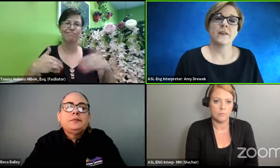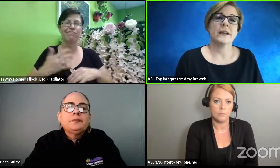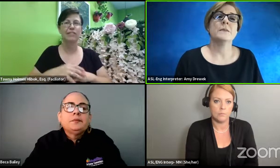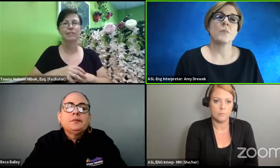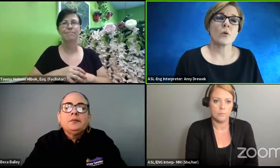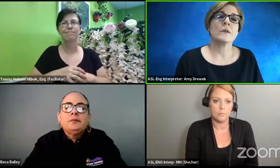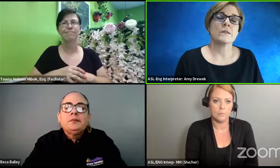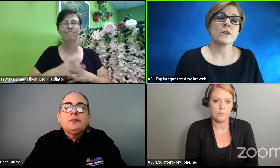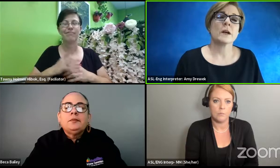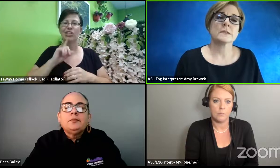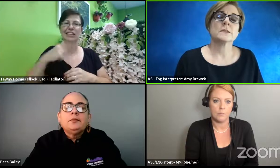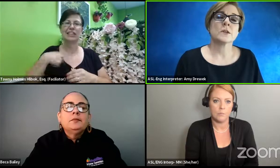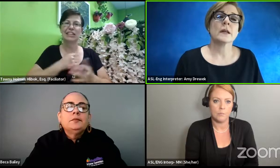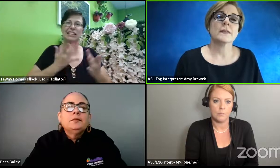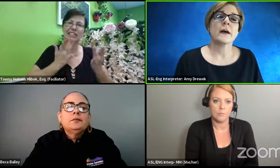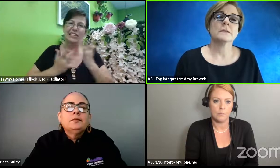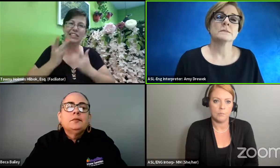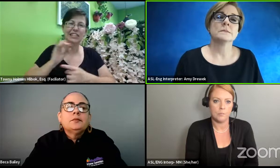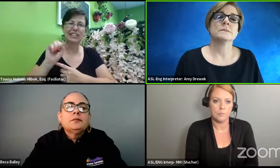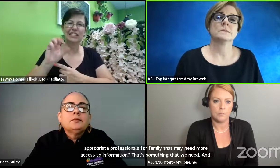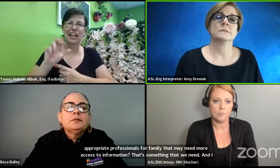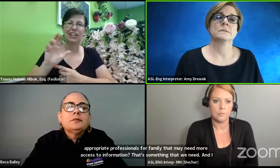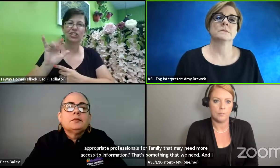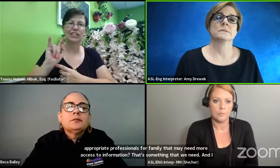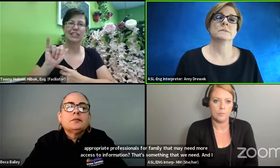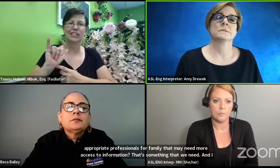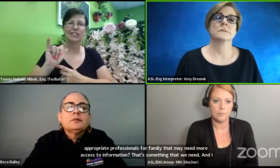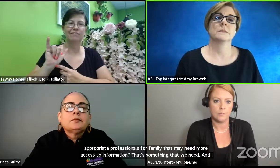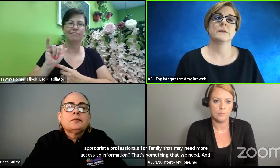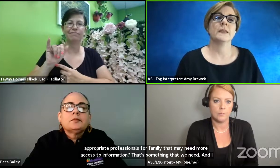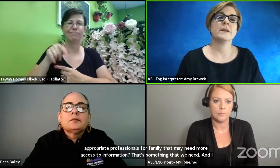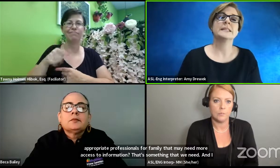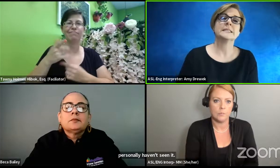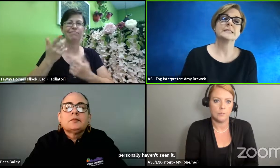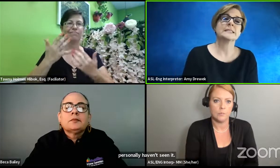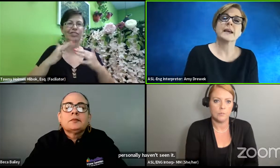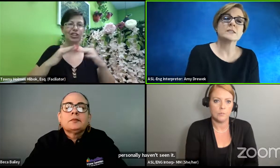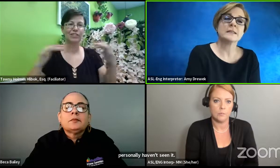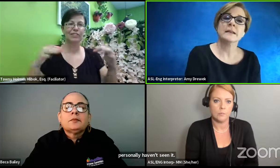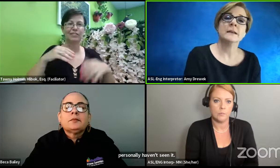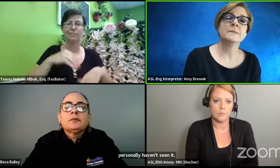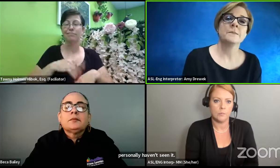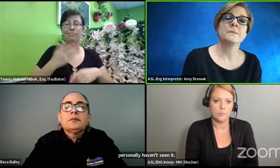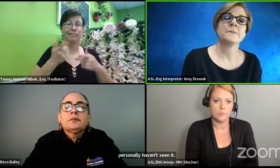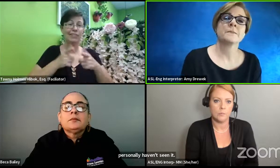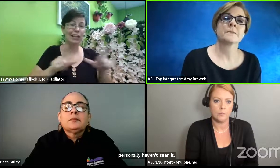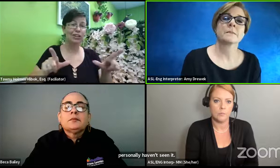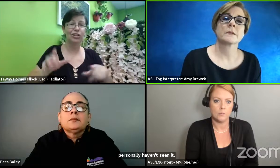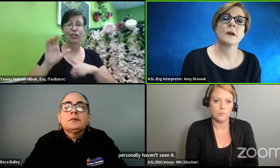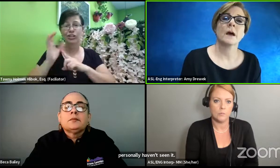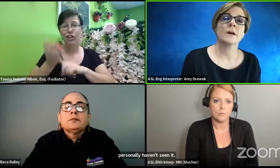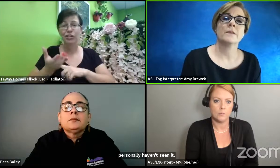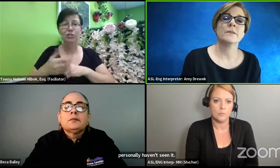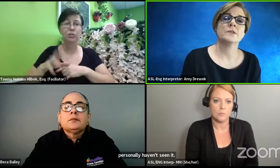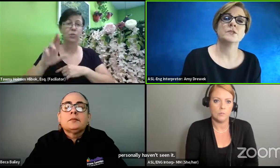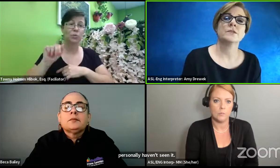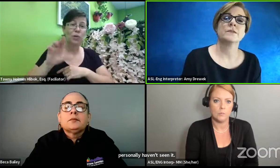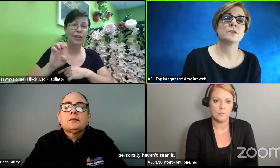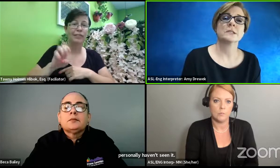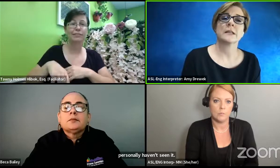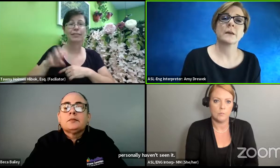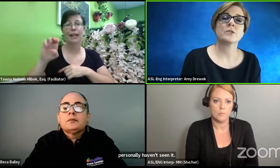It's very important for us to look at that. There is a scarcity